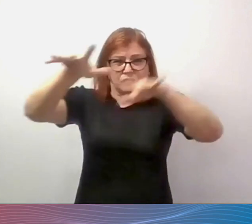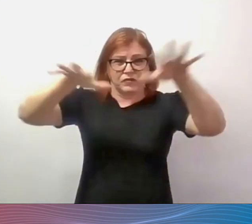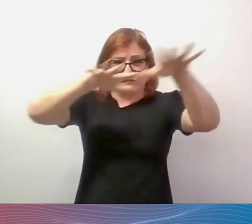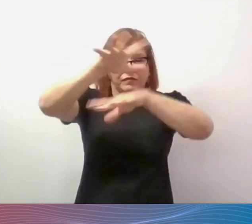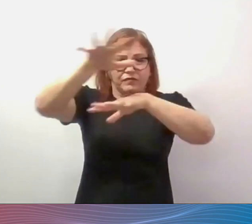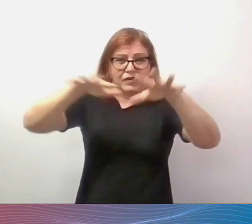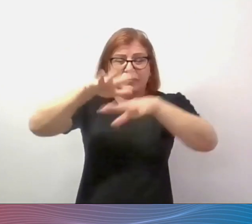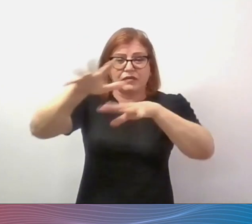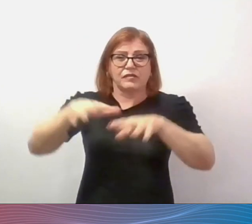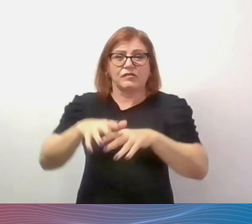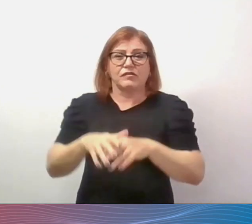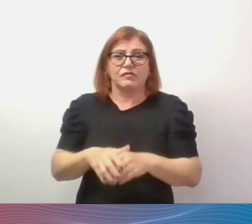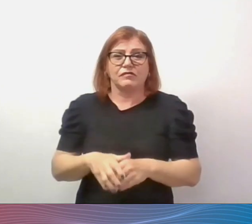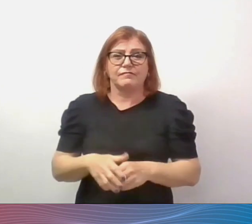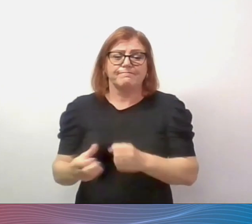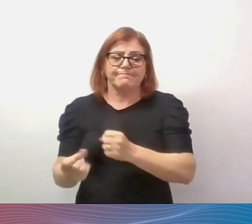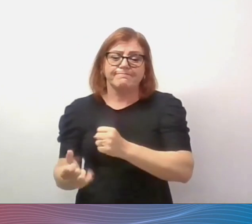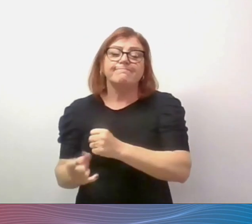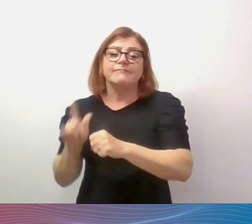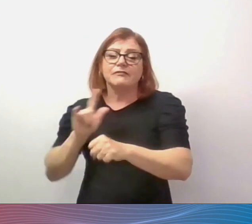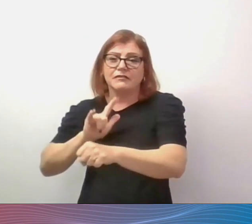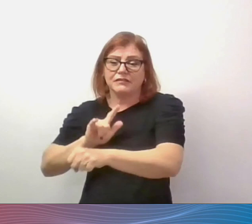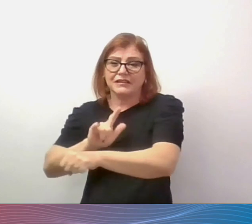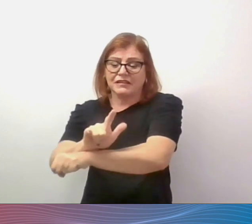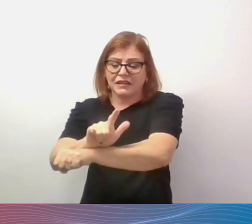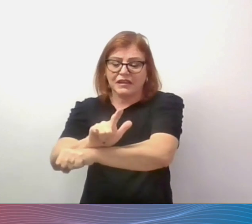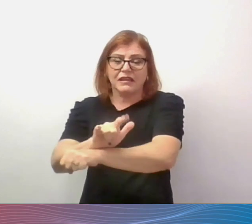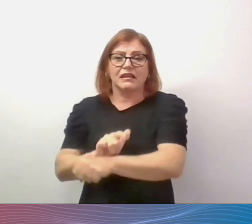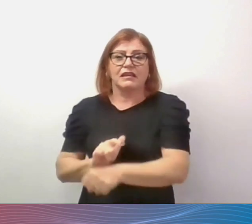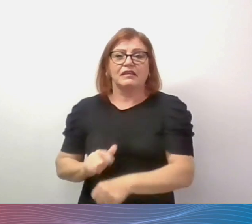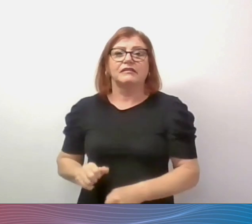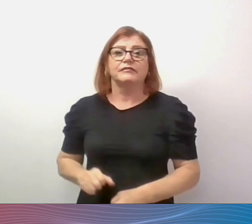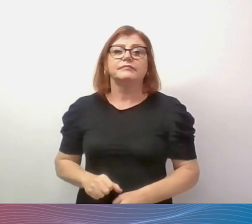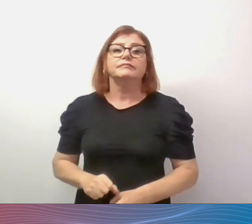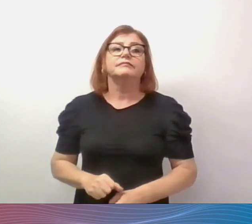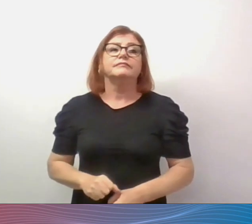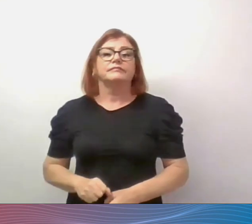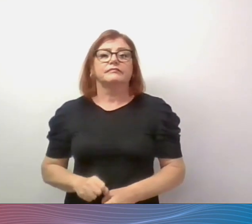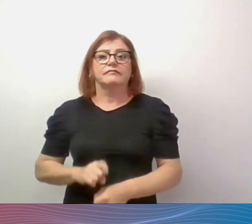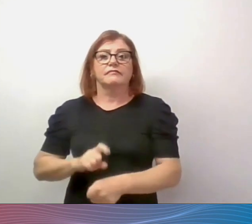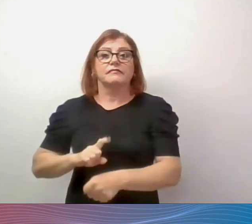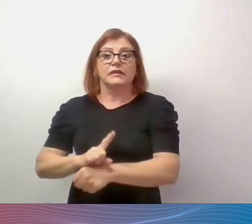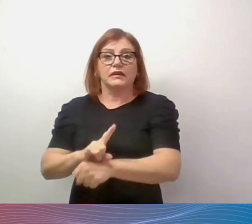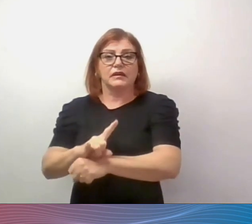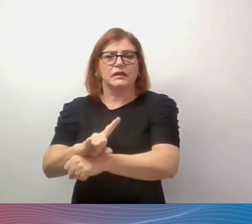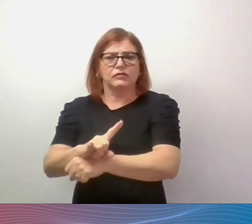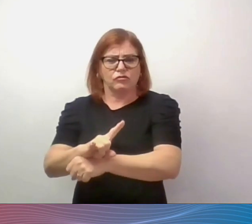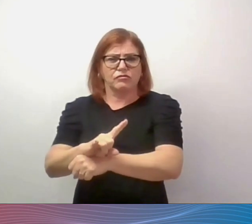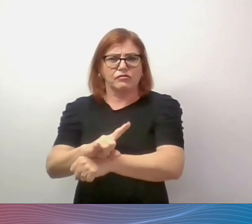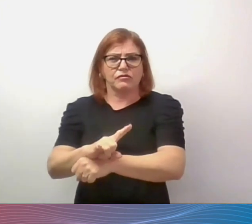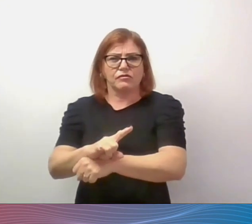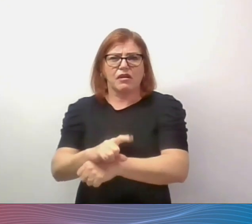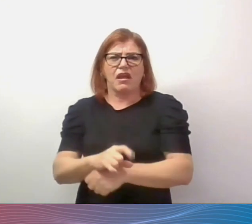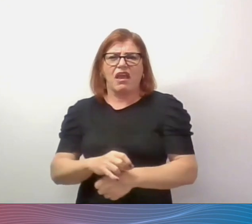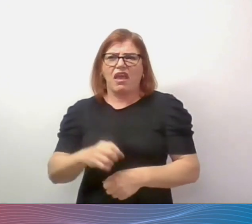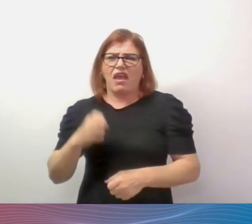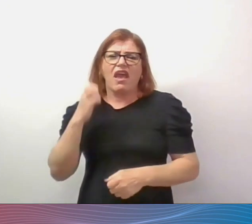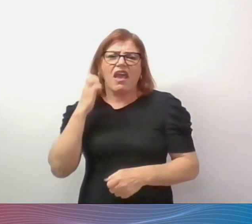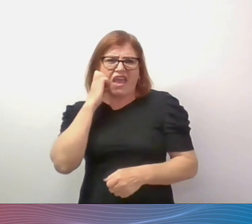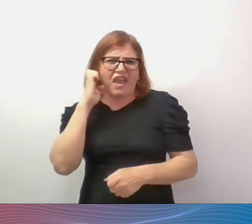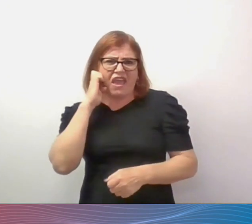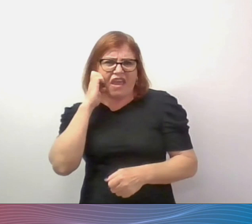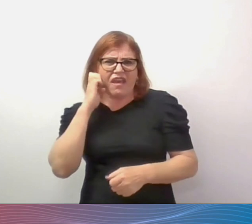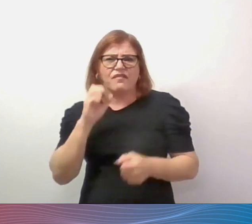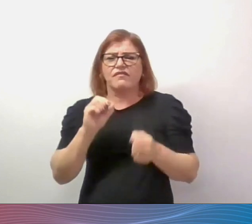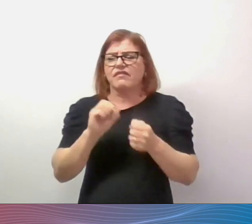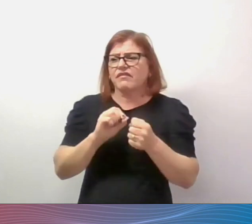enganou a Eva e fez o homem cair também em pecado e morte. He deceived Eve and also caused man to fall